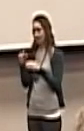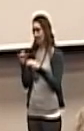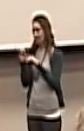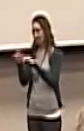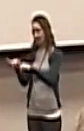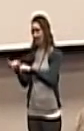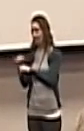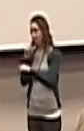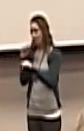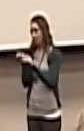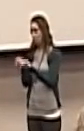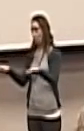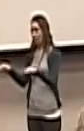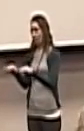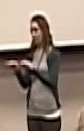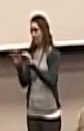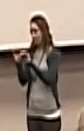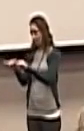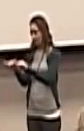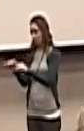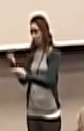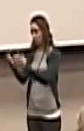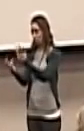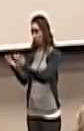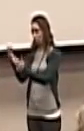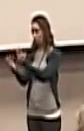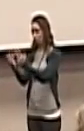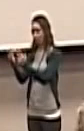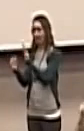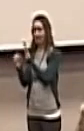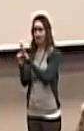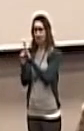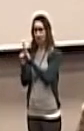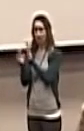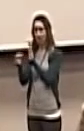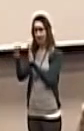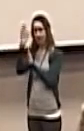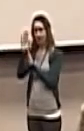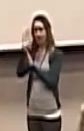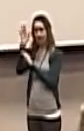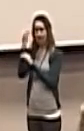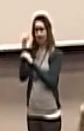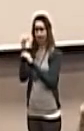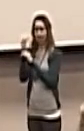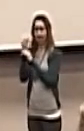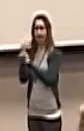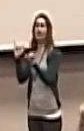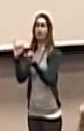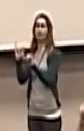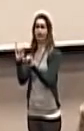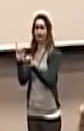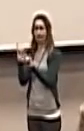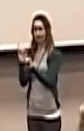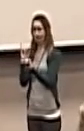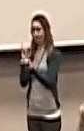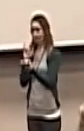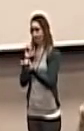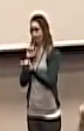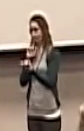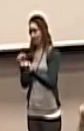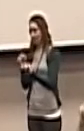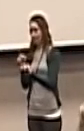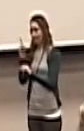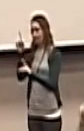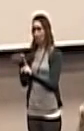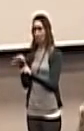a fitting symbol to speak of God and His independent existence and His unique